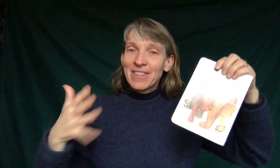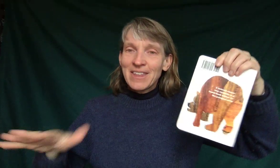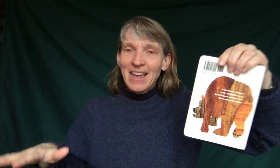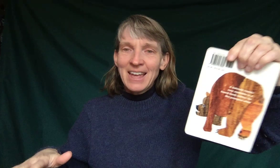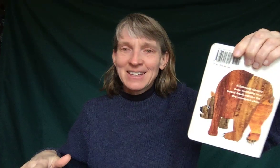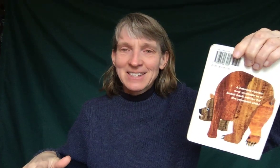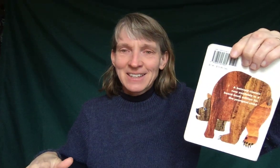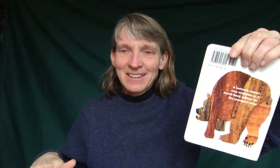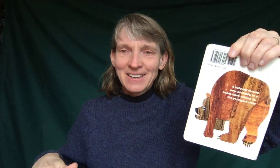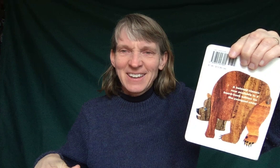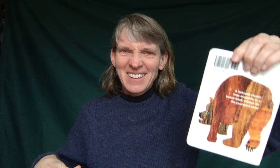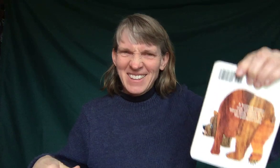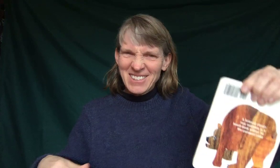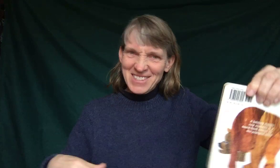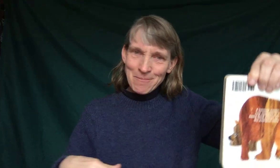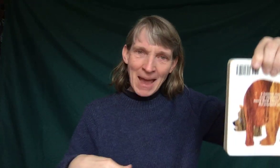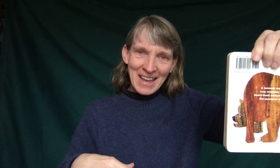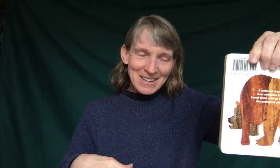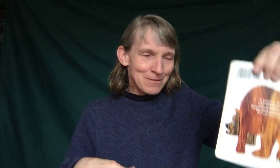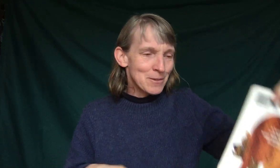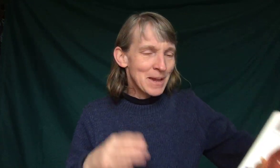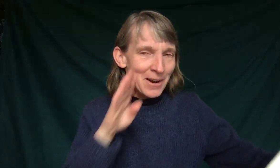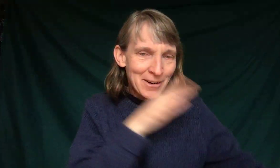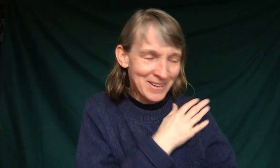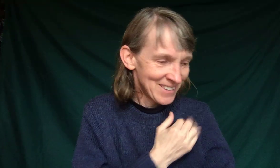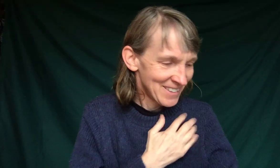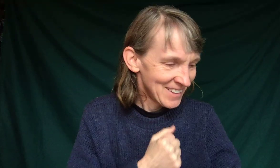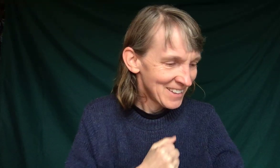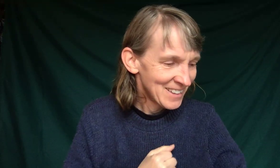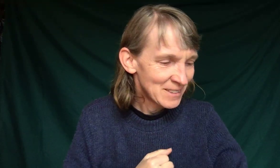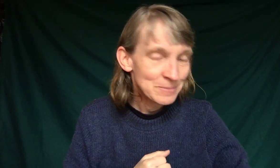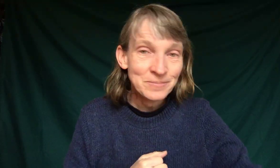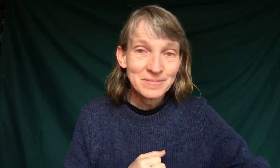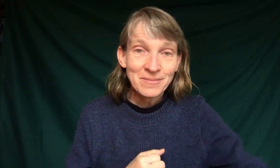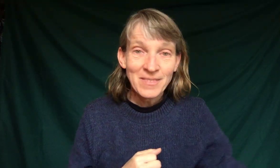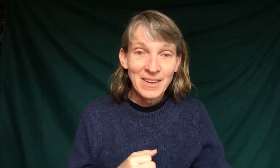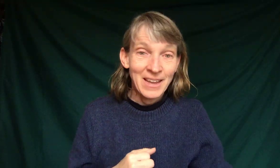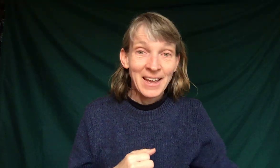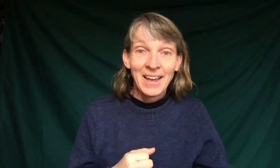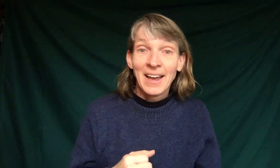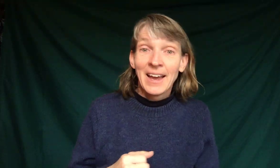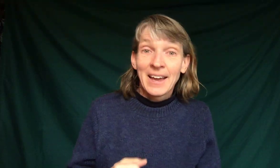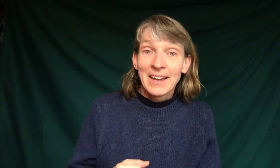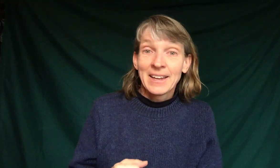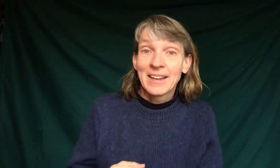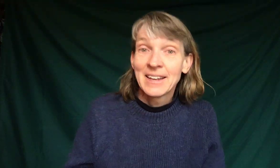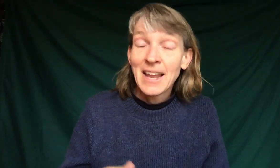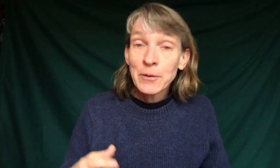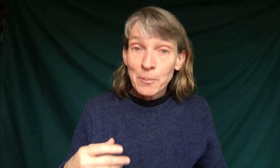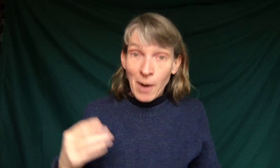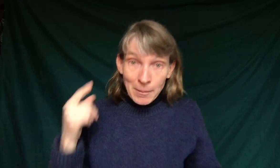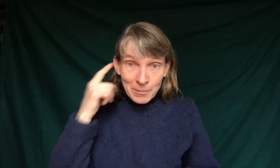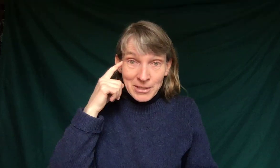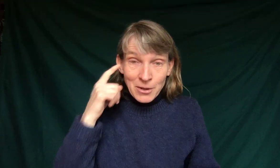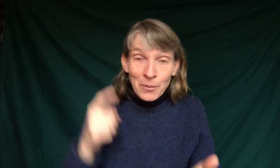The end. There's the back end of the bear. Now you probably